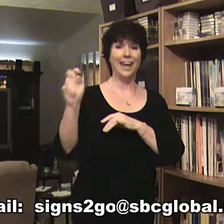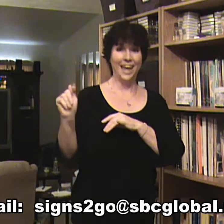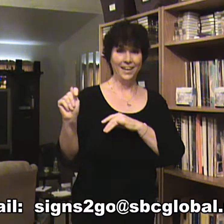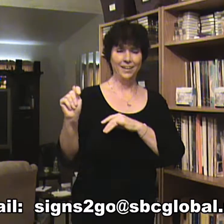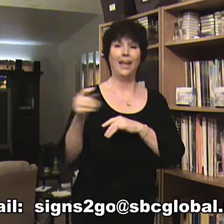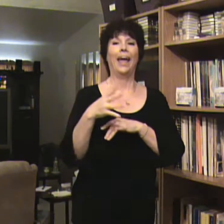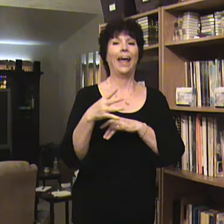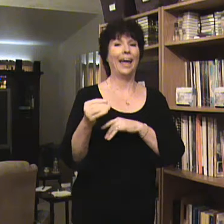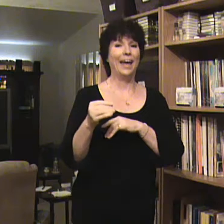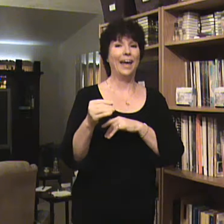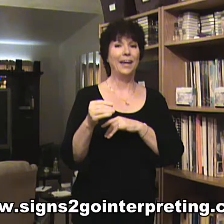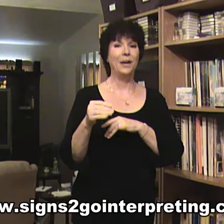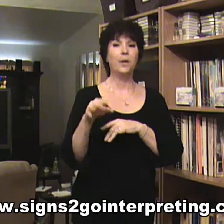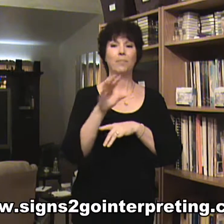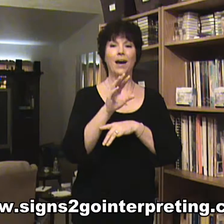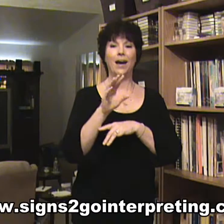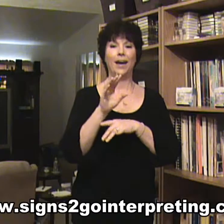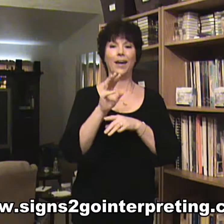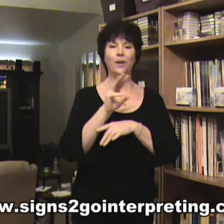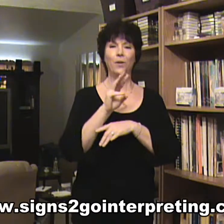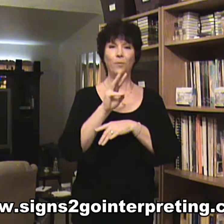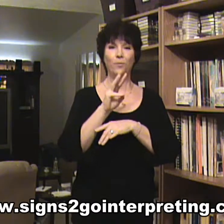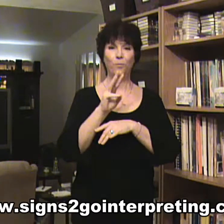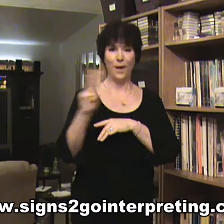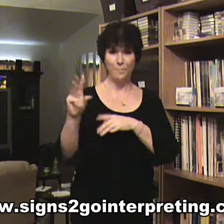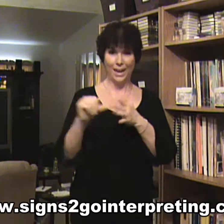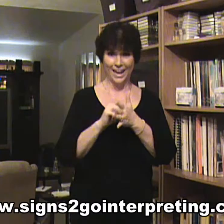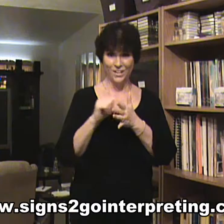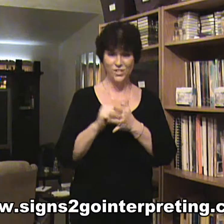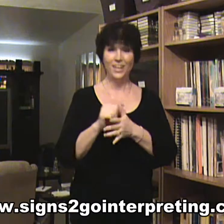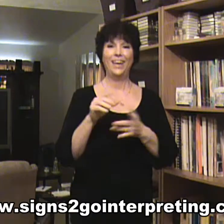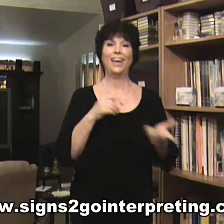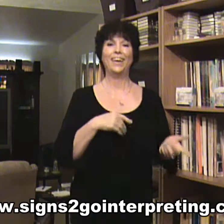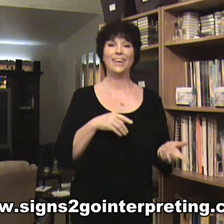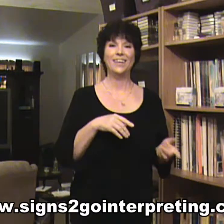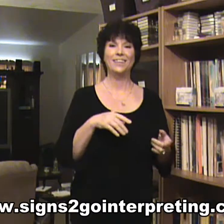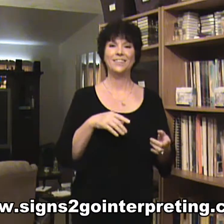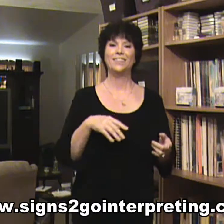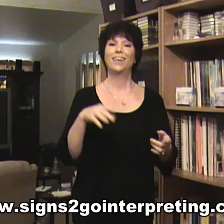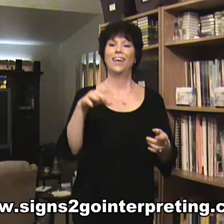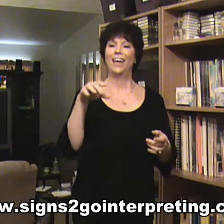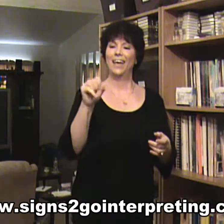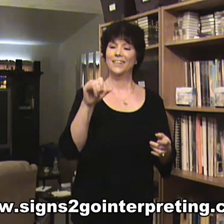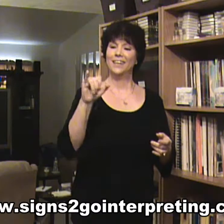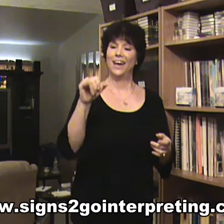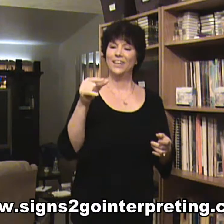signs2go@sbcglobal.net, and my web page is